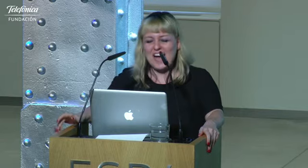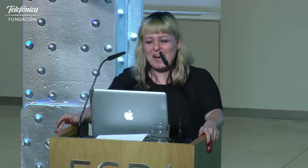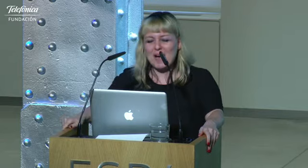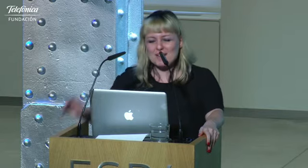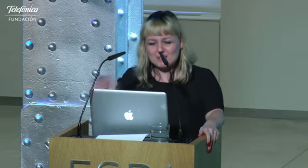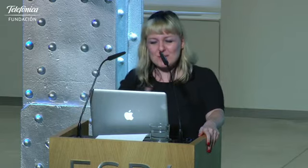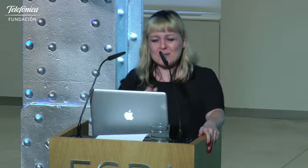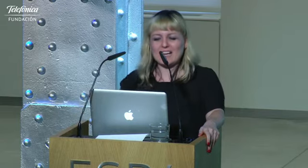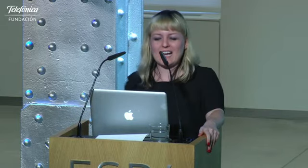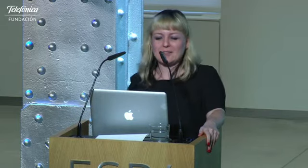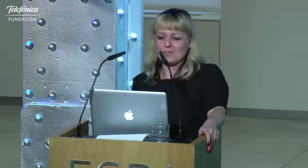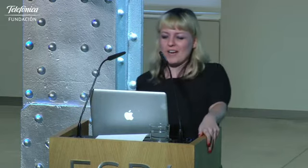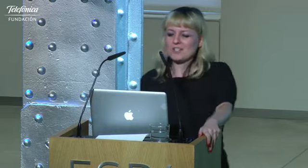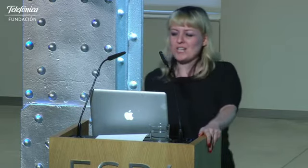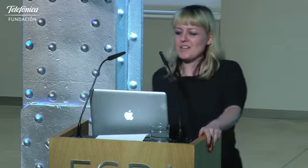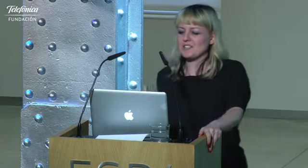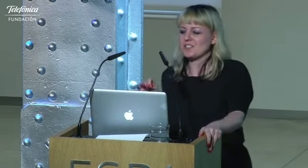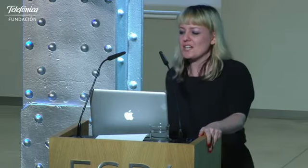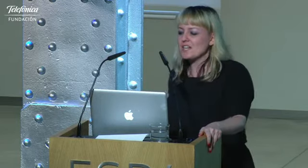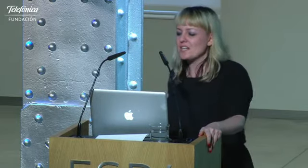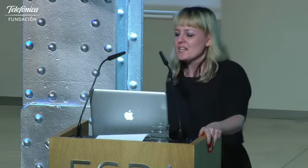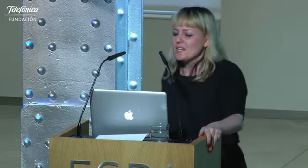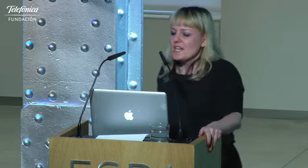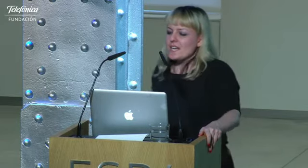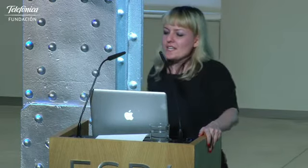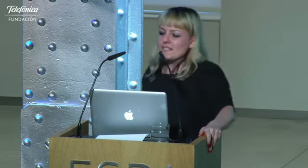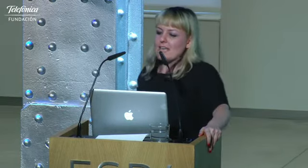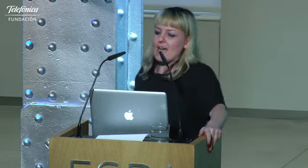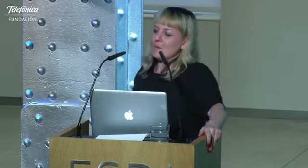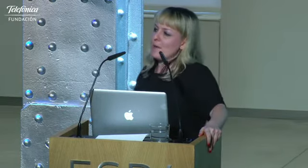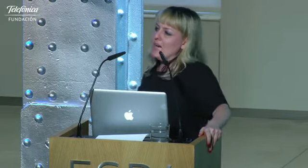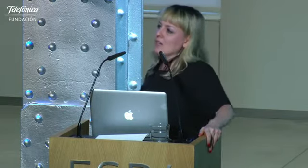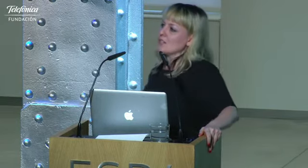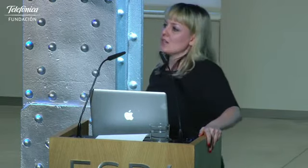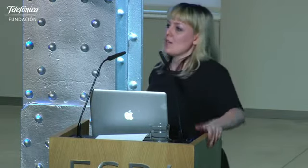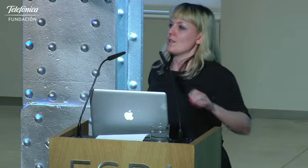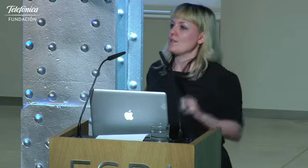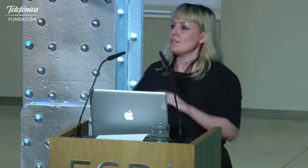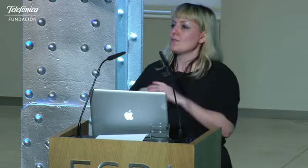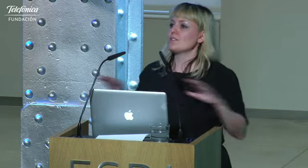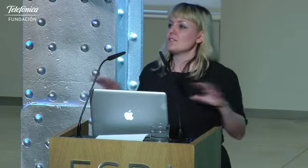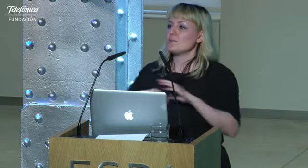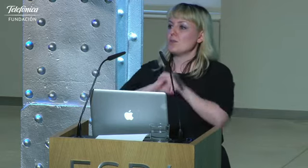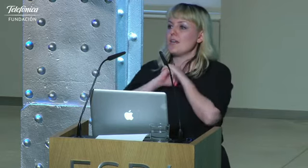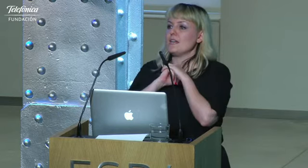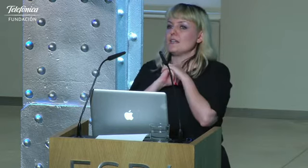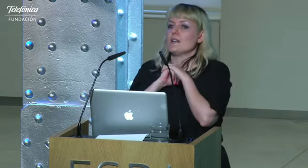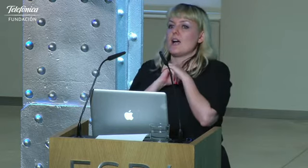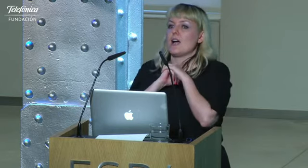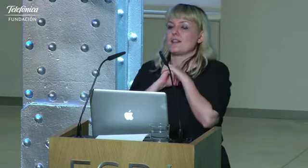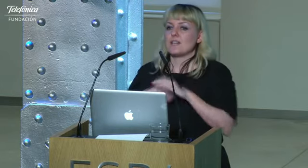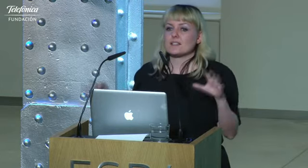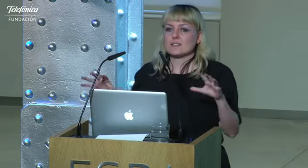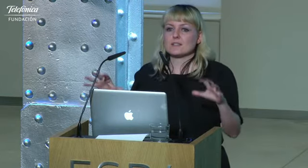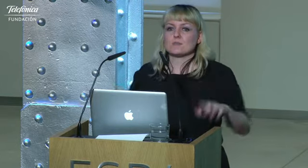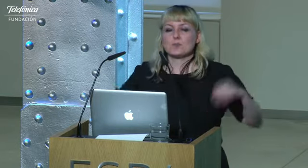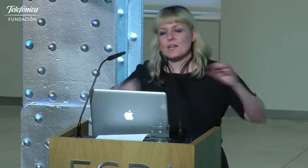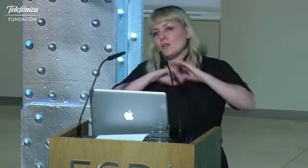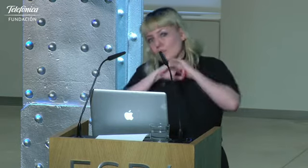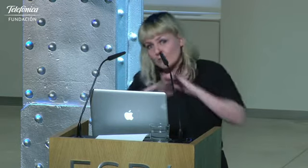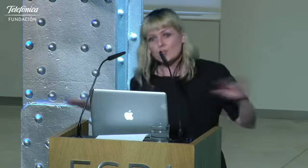I spoke about how Gerard Genet's study is about the differences between